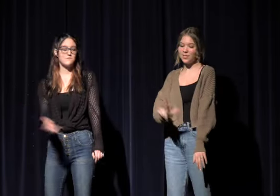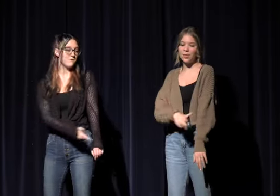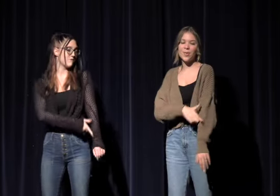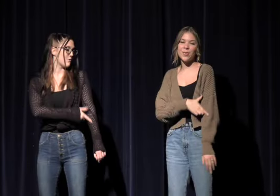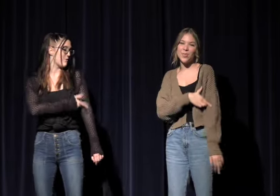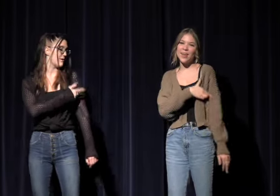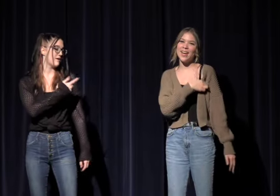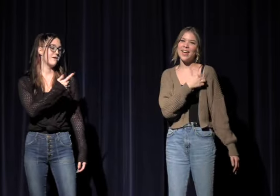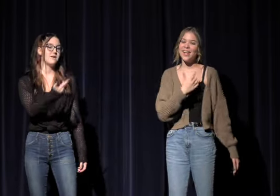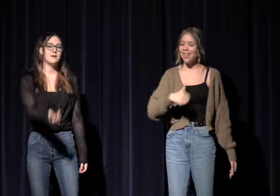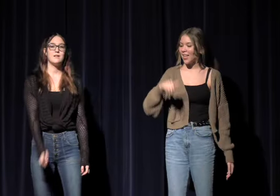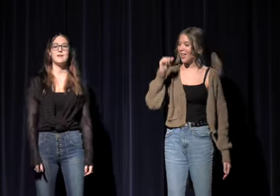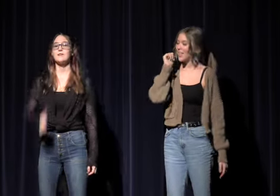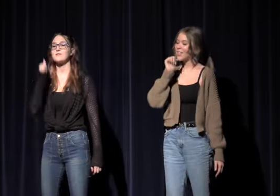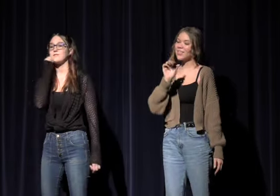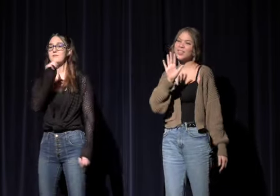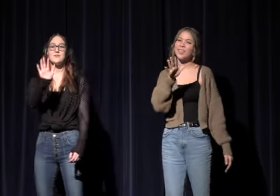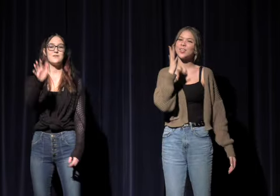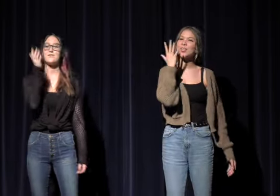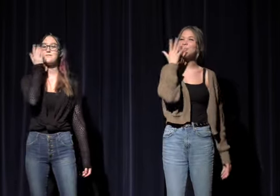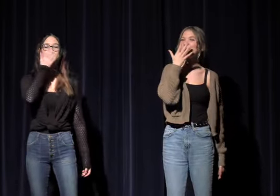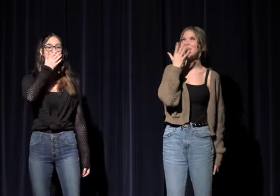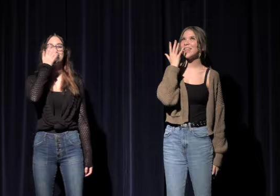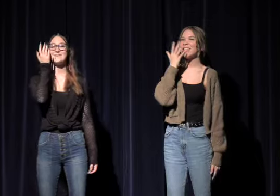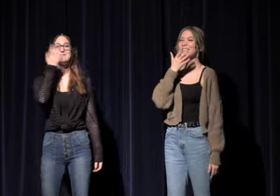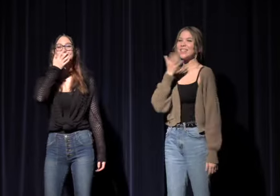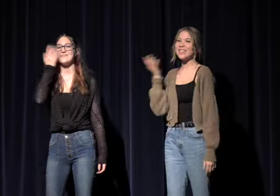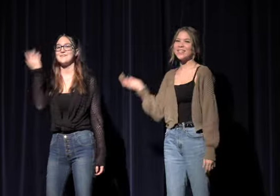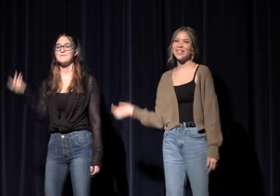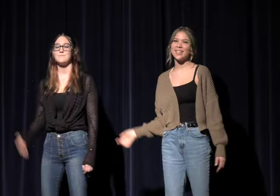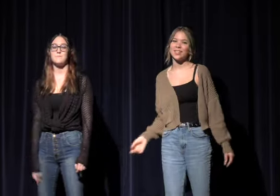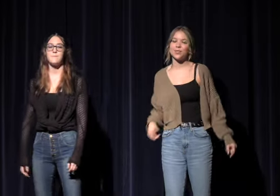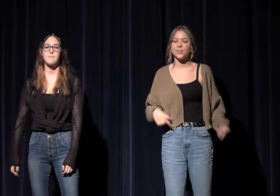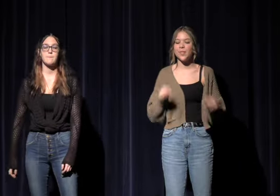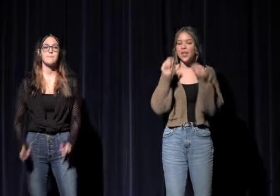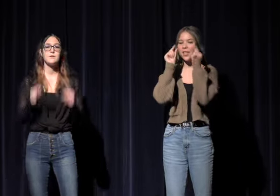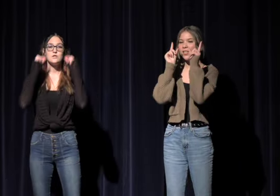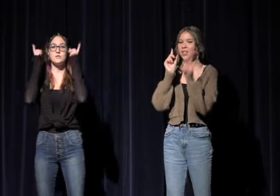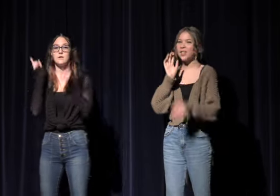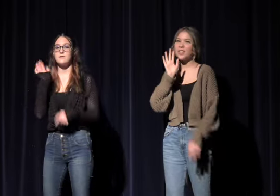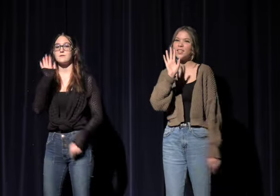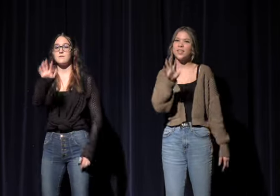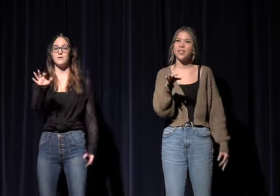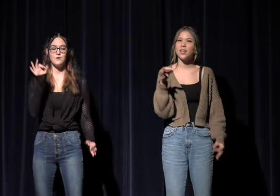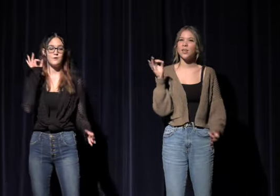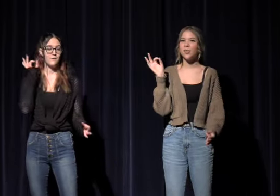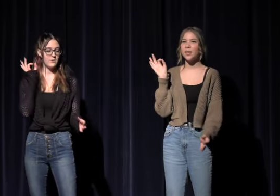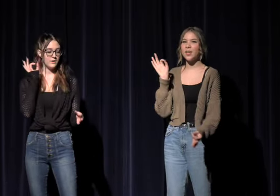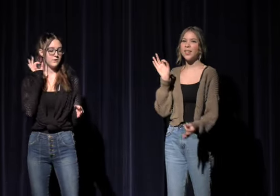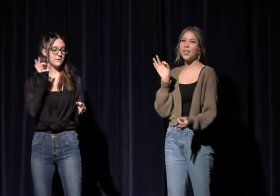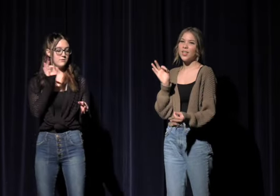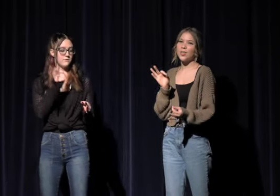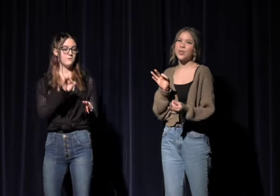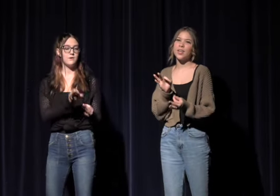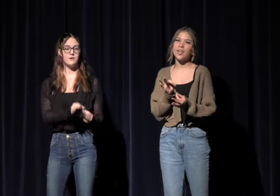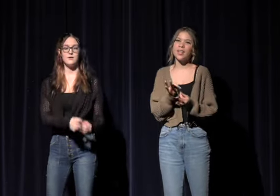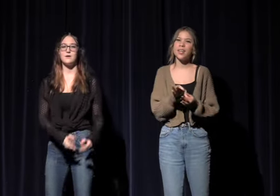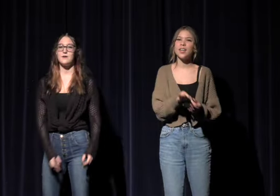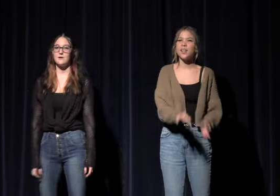for a while Cause, girl, you're amazing Just the way you are